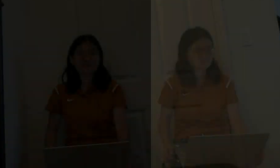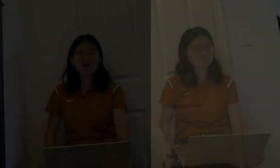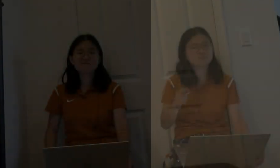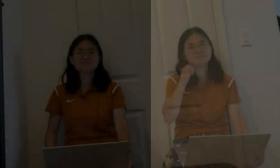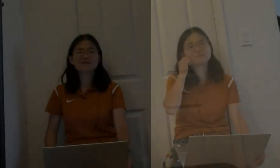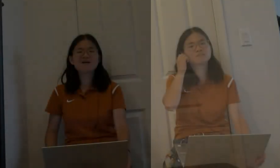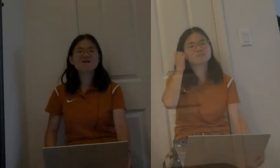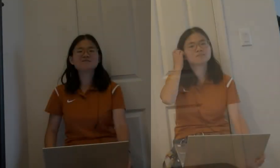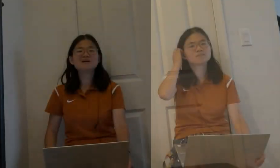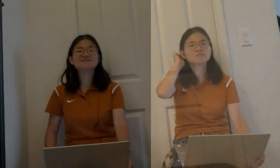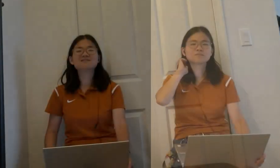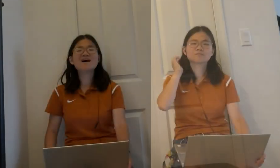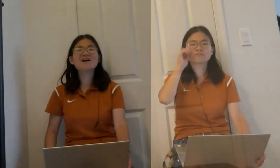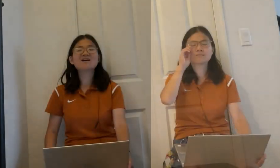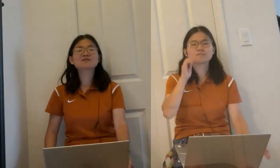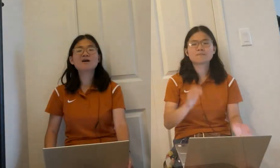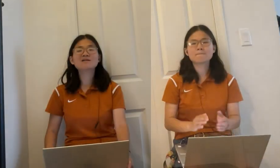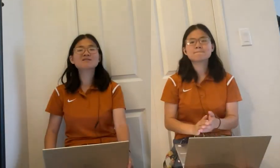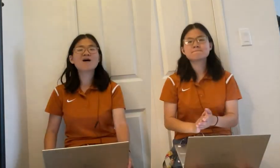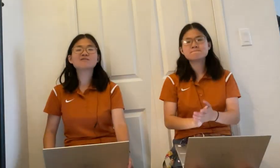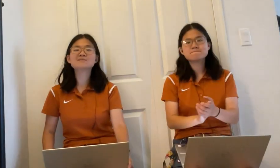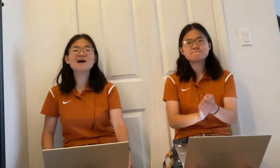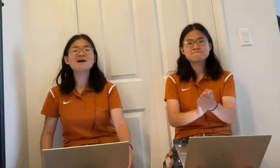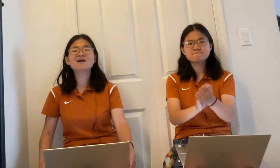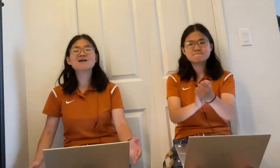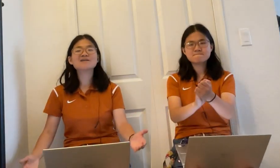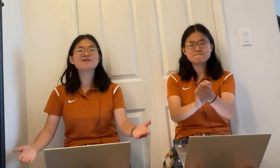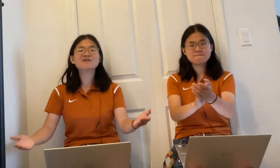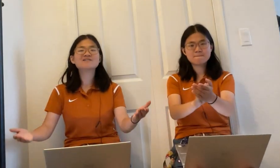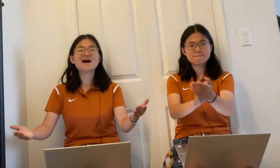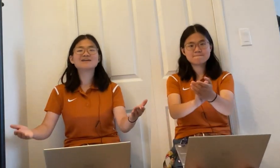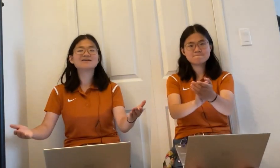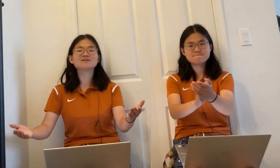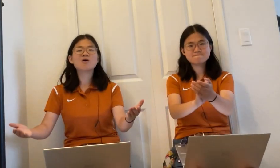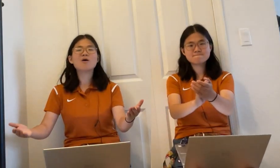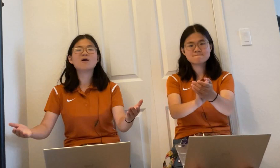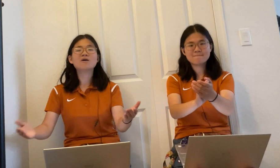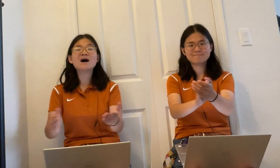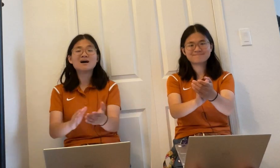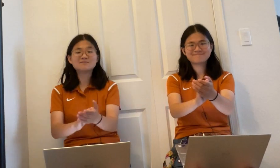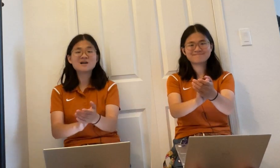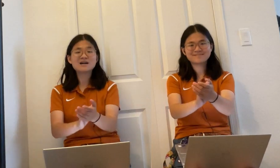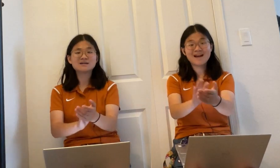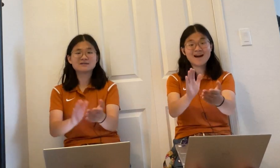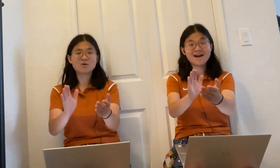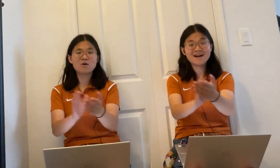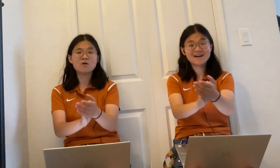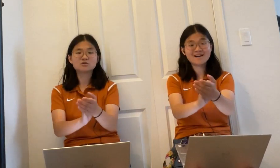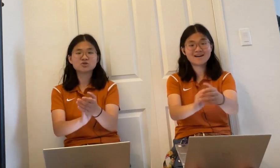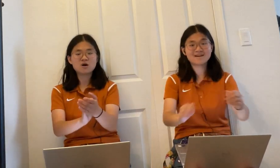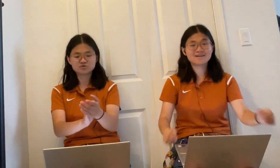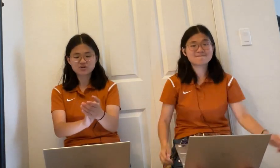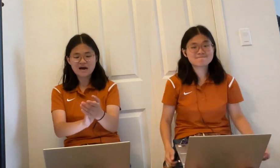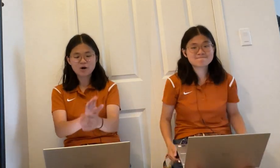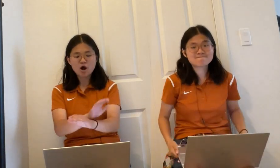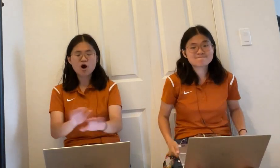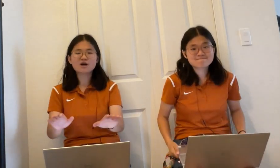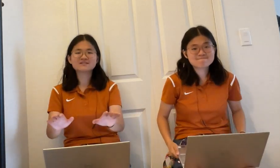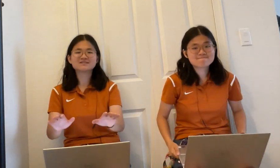Love me, love me, say you're gonna love me. I know you're ready to go. I'm ready to go. Dog up, heart stop,